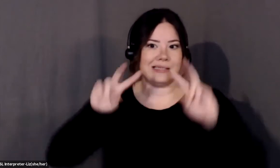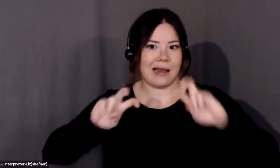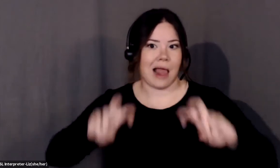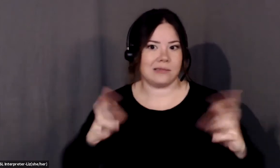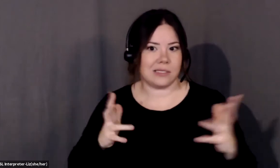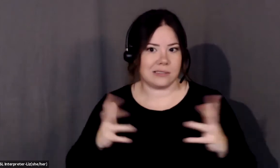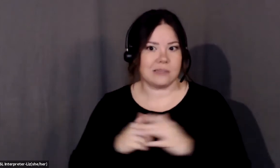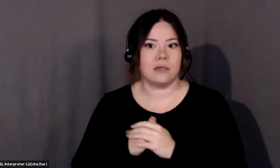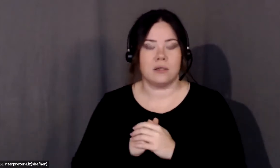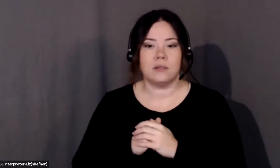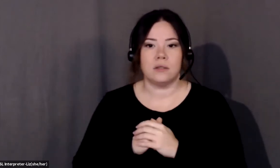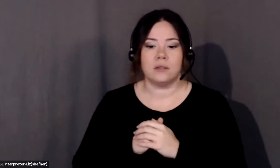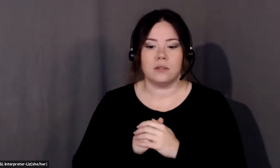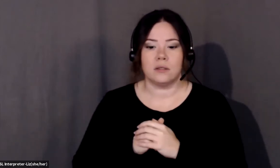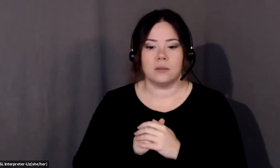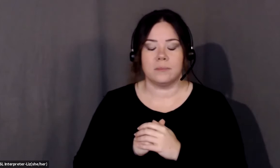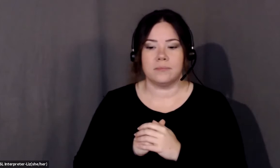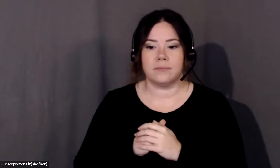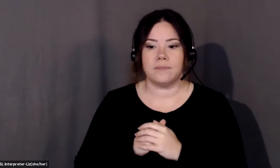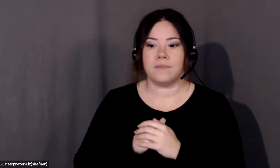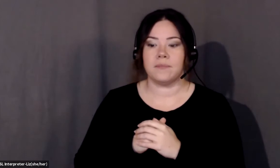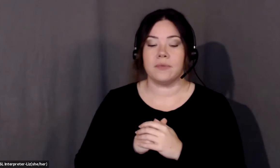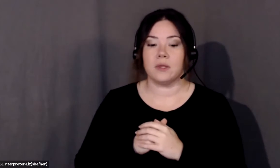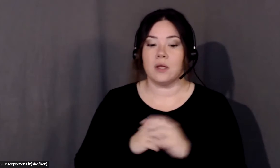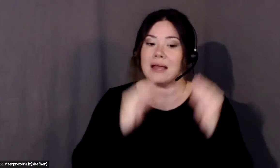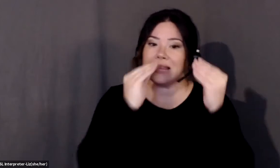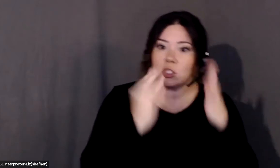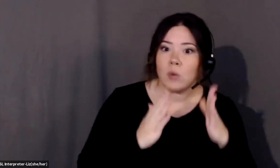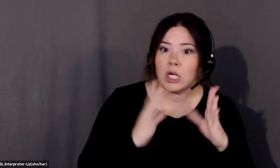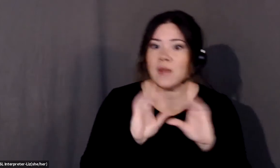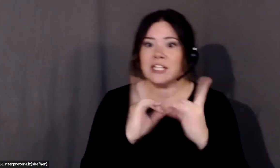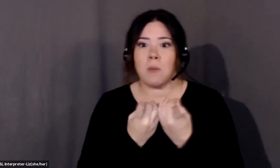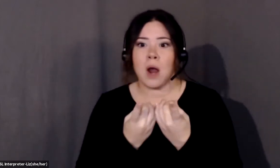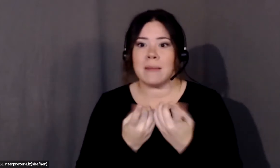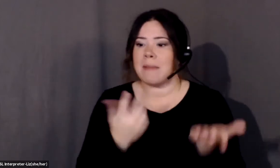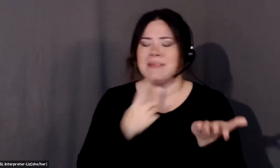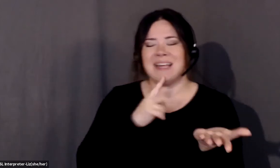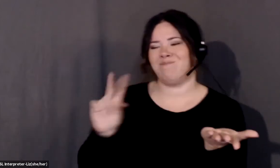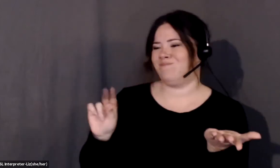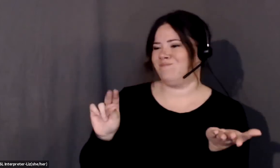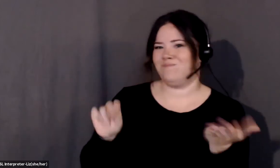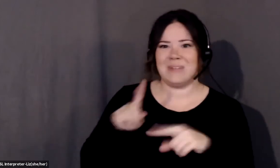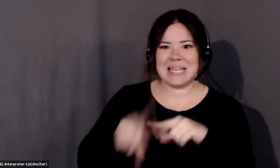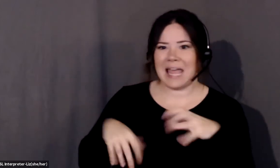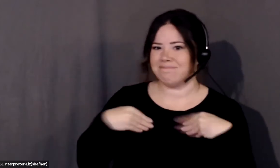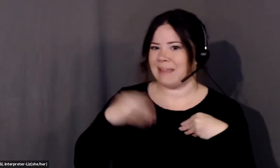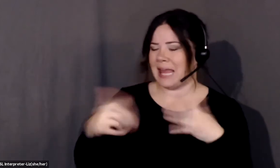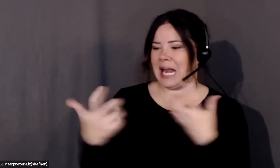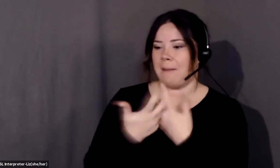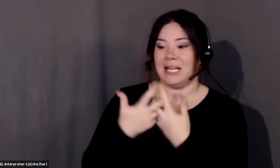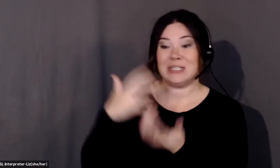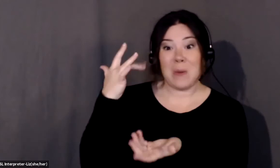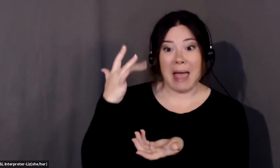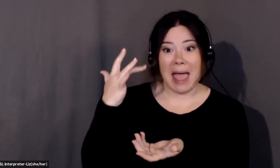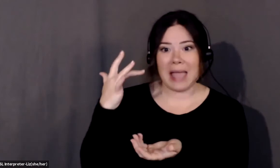is where the instructor or the department, they may say, no, we can't do that accommodation because you know what?